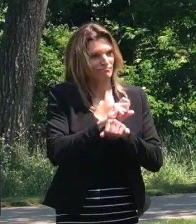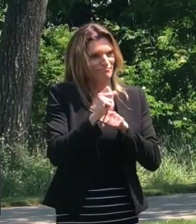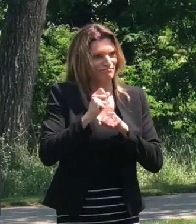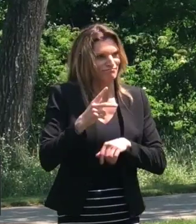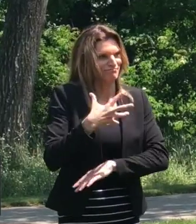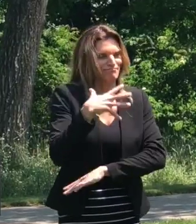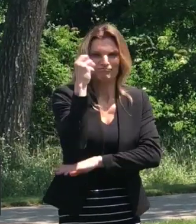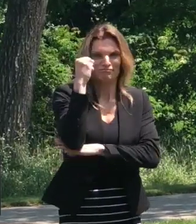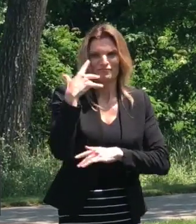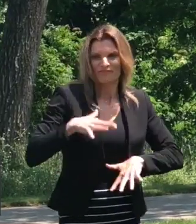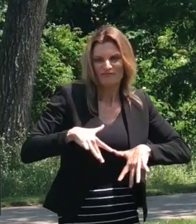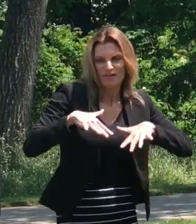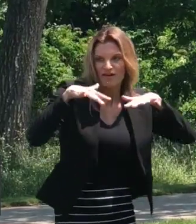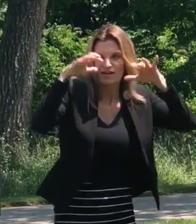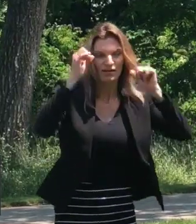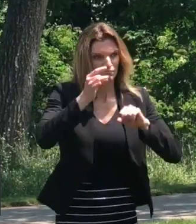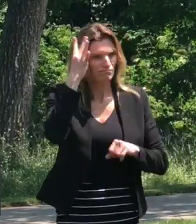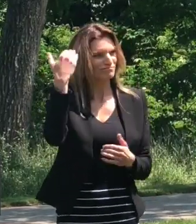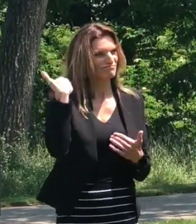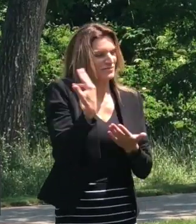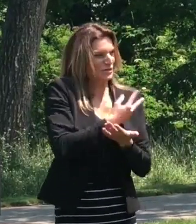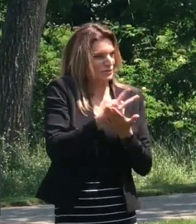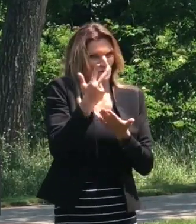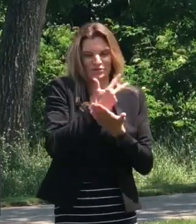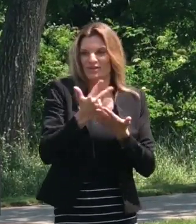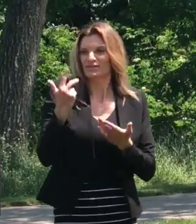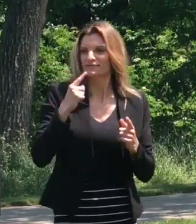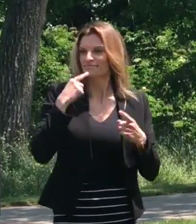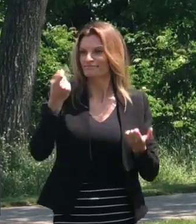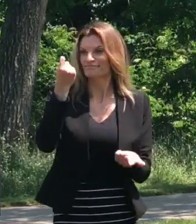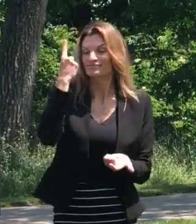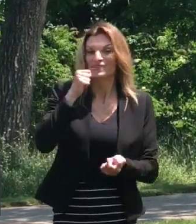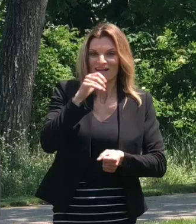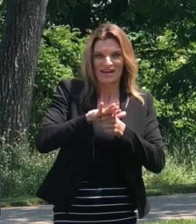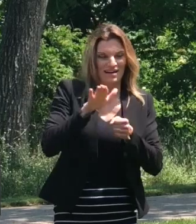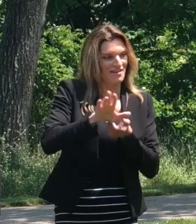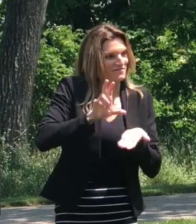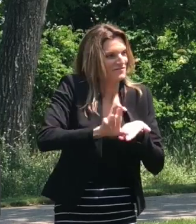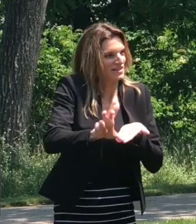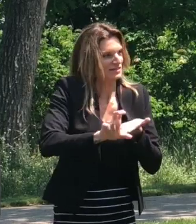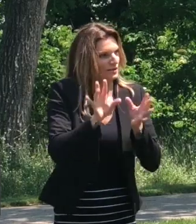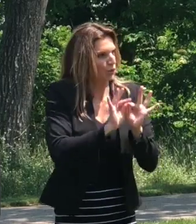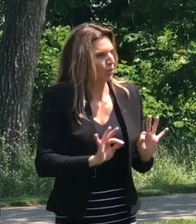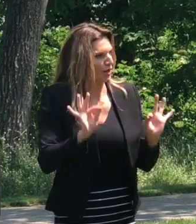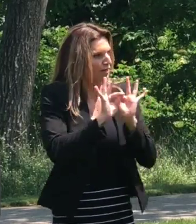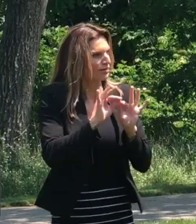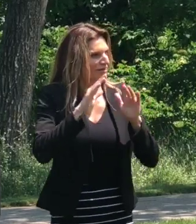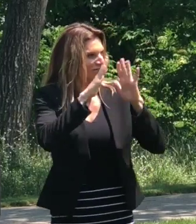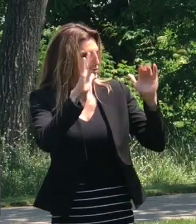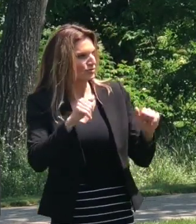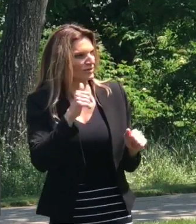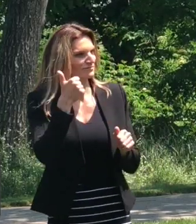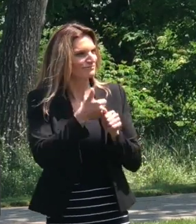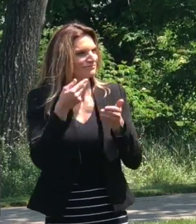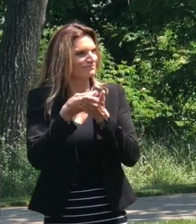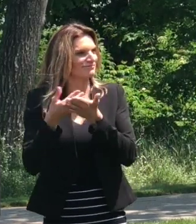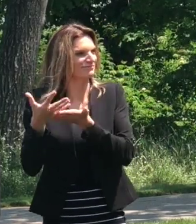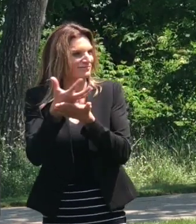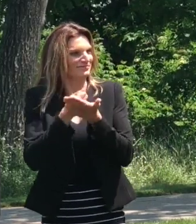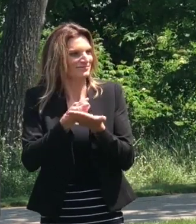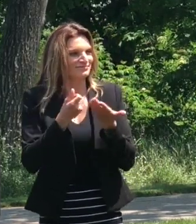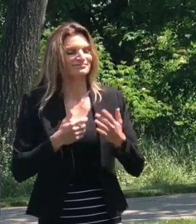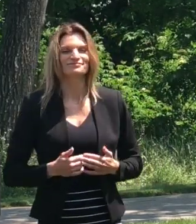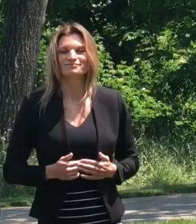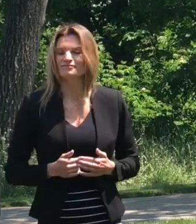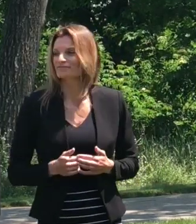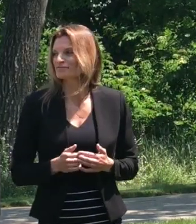just in the last couple of weeks. And when you have underinvestment of critical infrastructure and colliding with climate change,